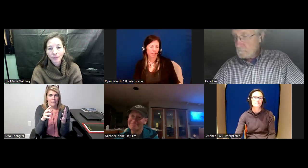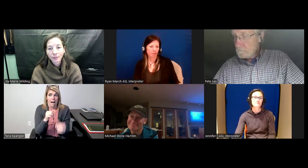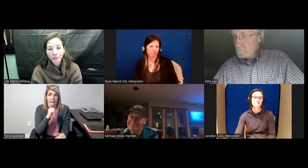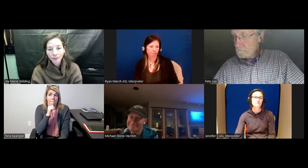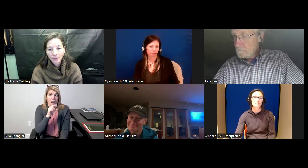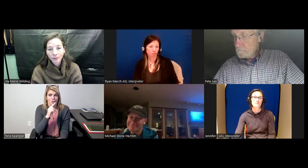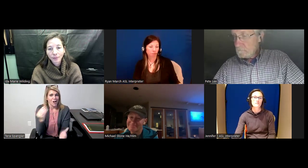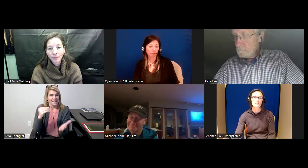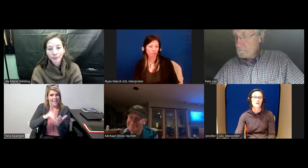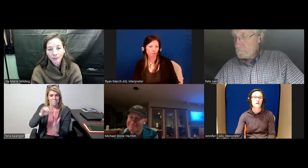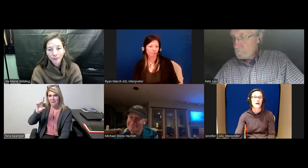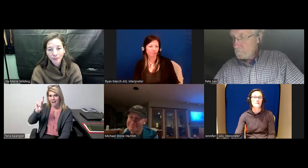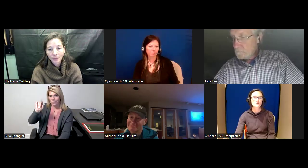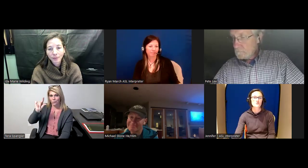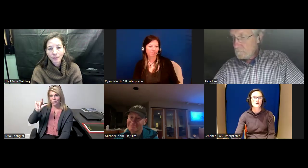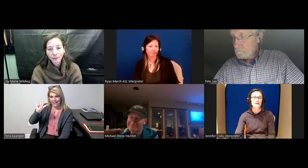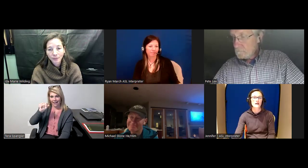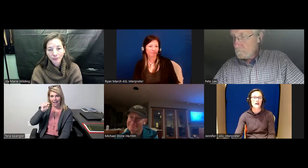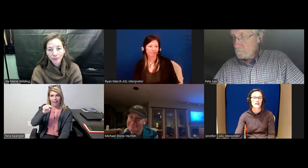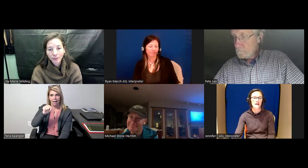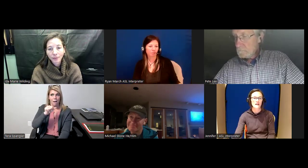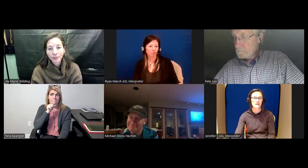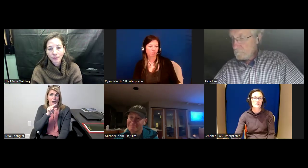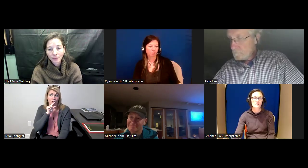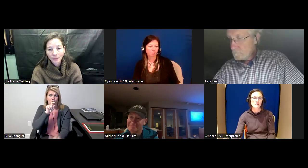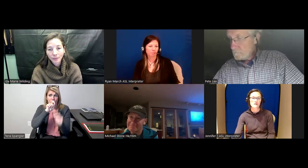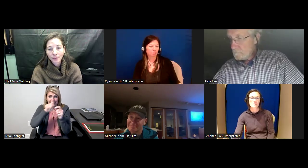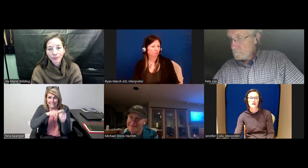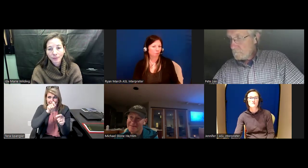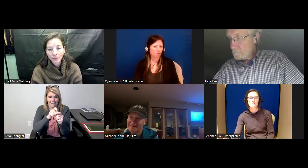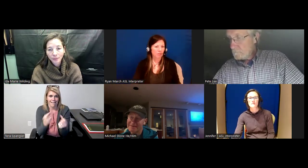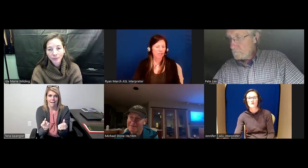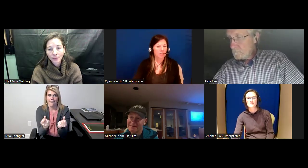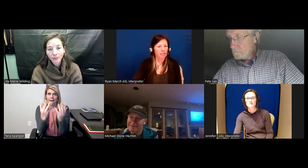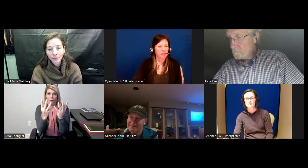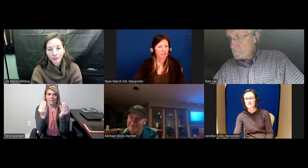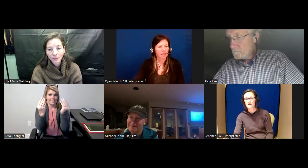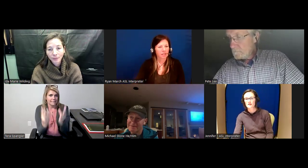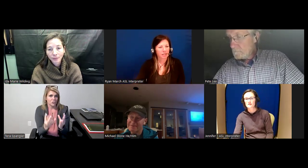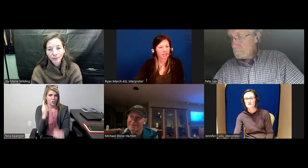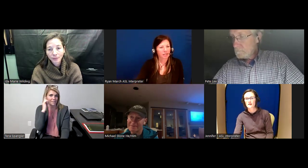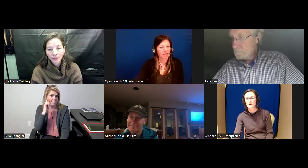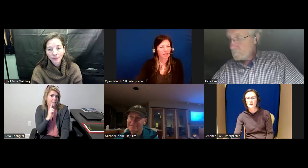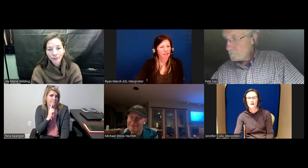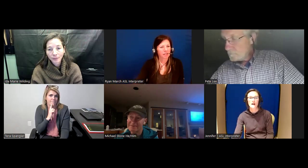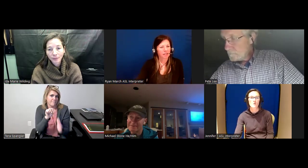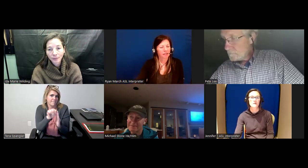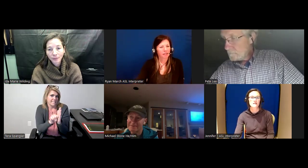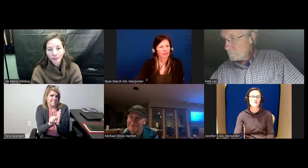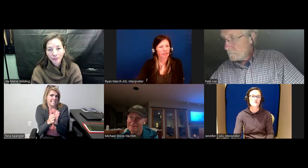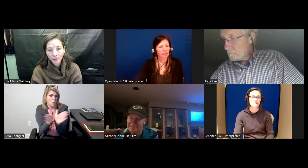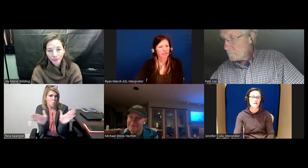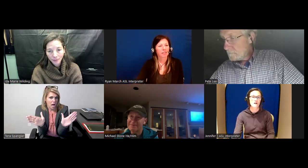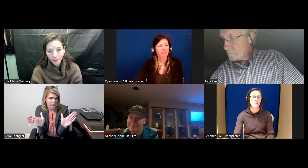I mean, I'm not sure, but again, about the specific data and how